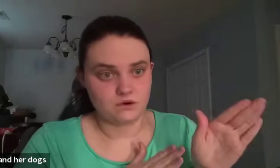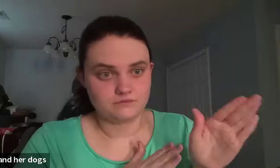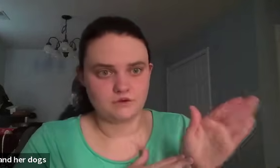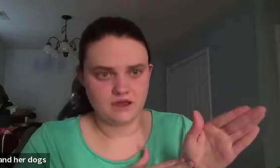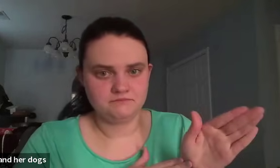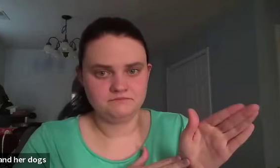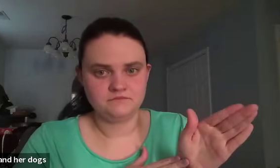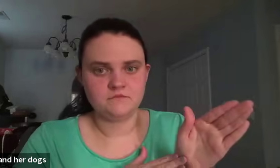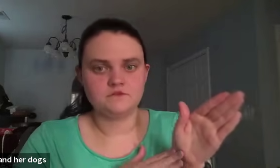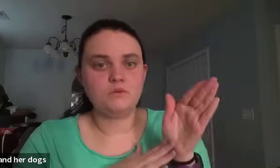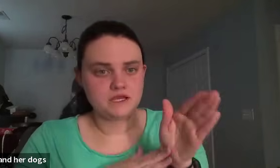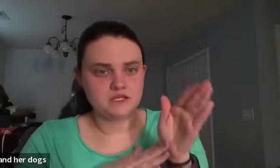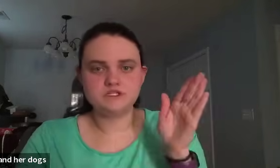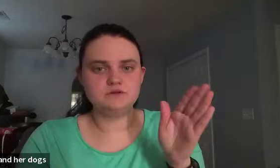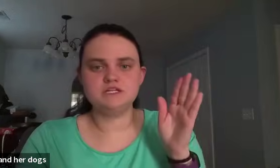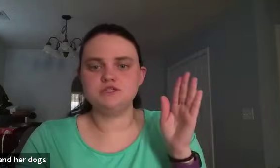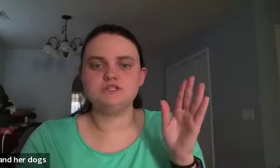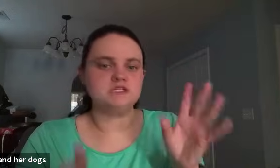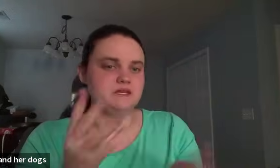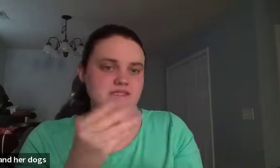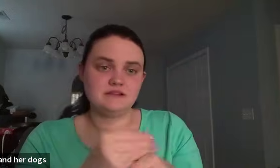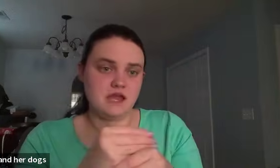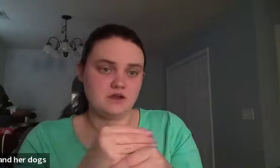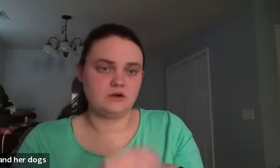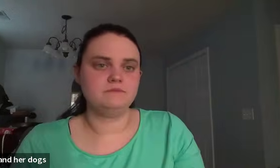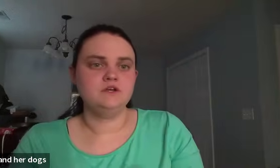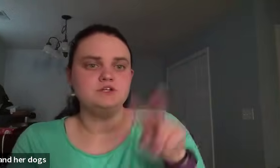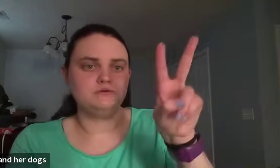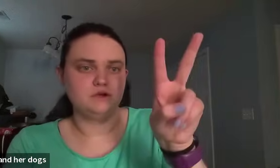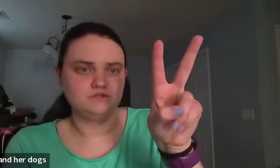234, okay? The way you would do it is you would just basically add on. You would go